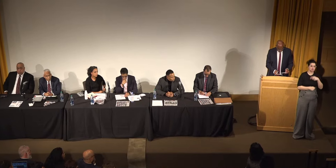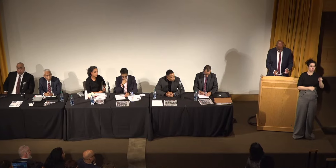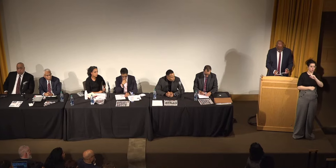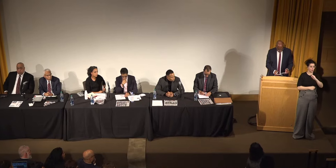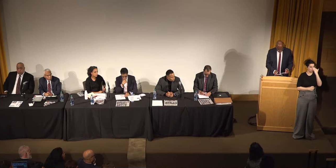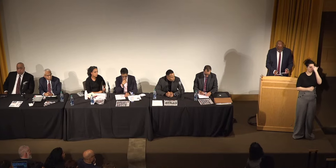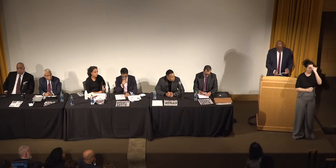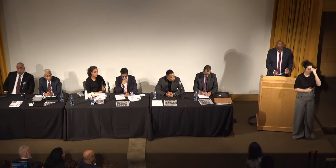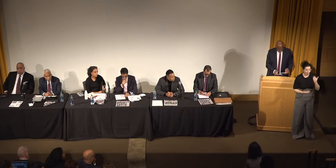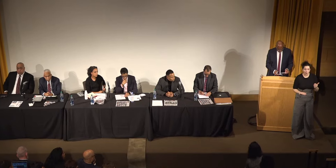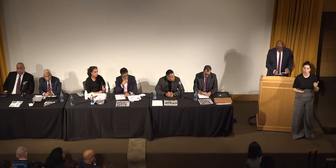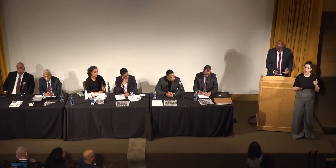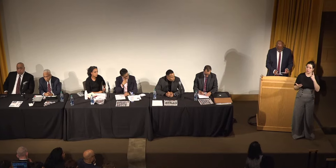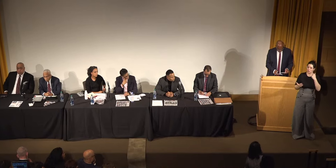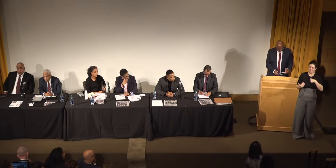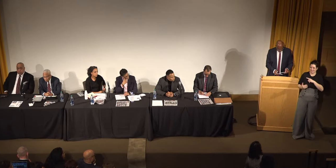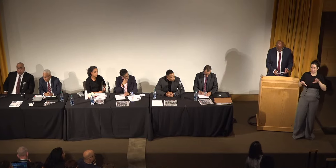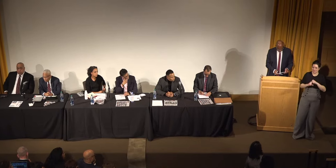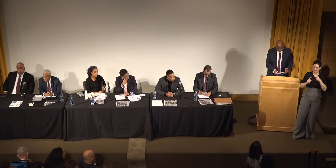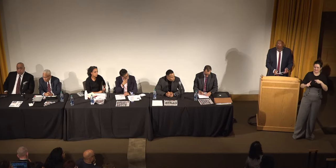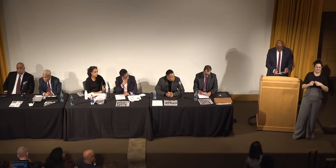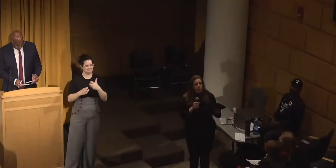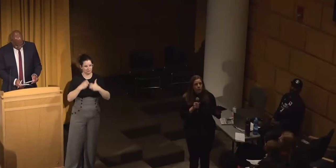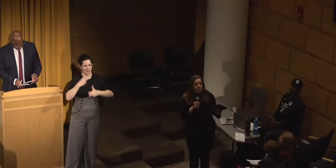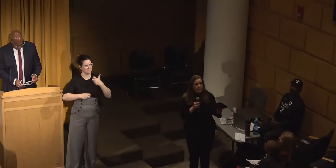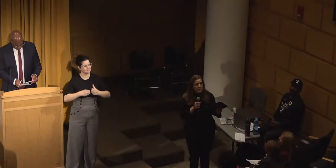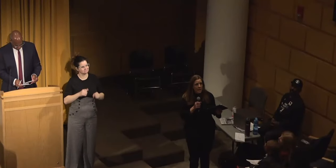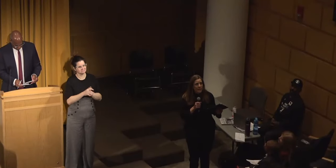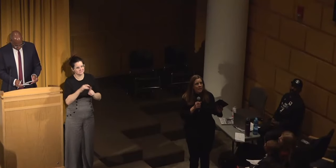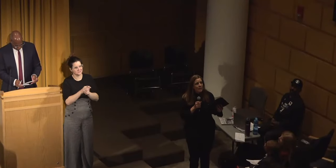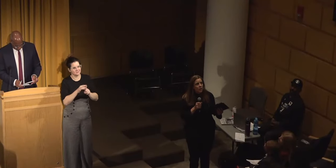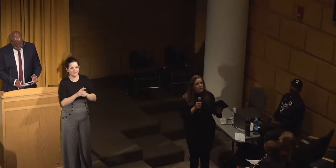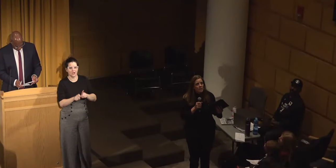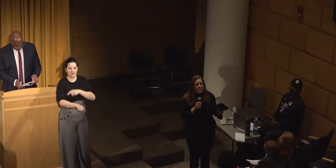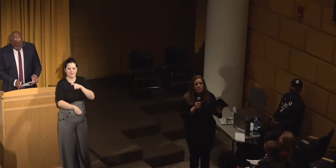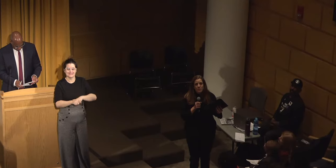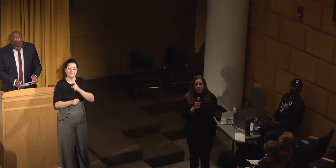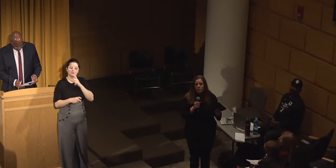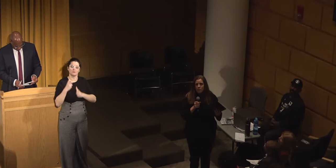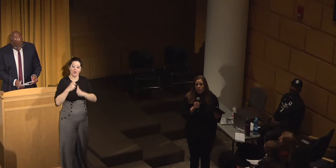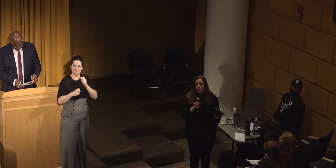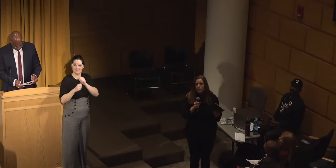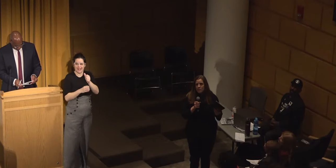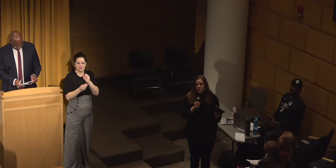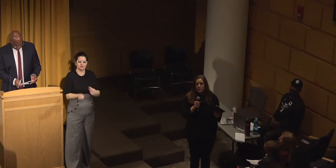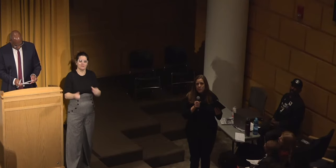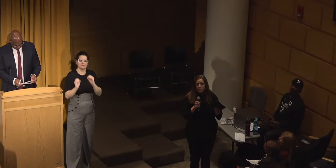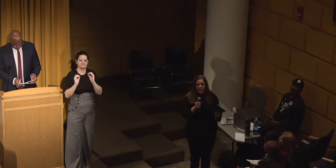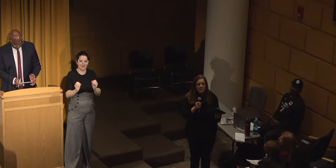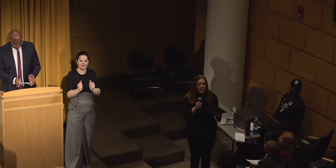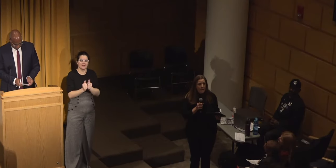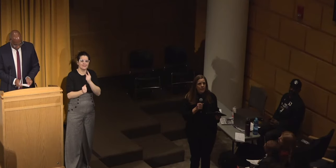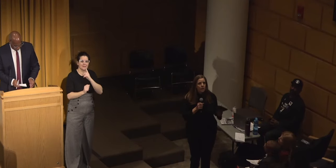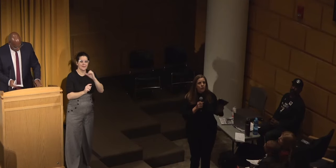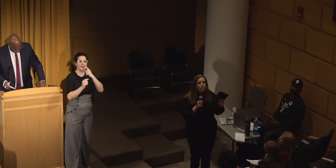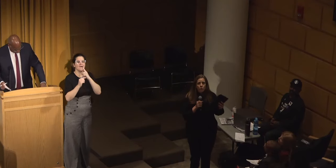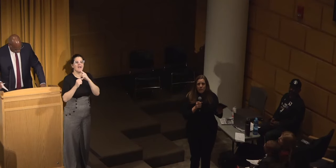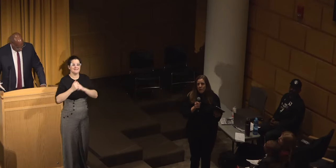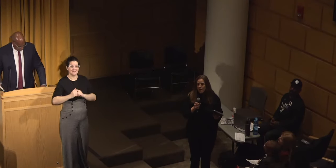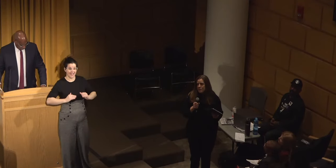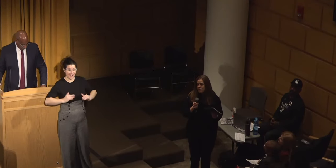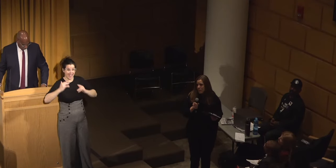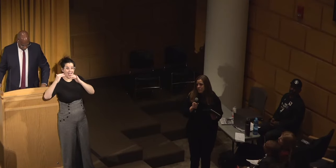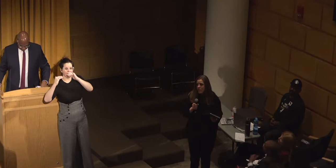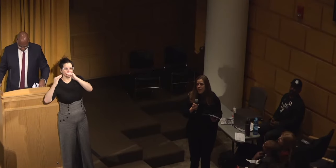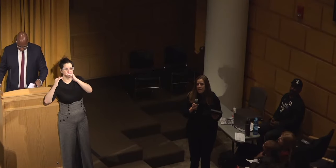all know, you know, we've been dealing with these problems for a long time. The problem is that they don't seem to solve the problem, and there seems to be backsliding. So